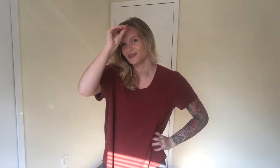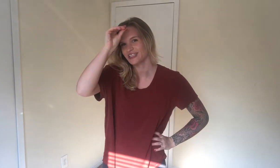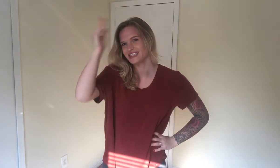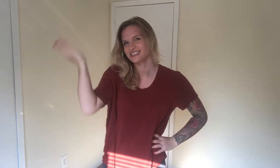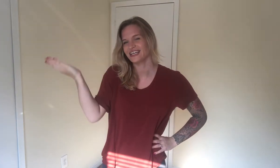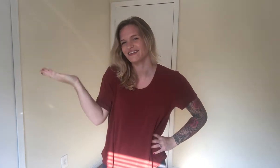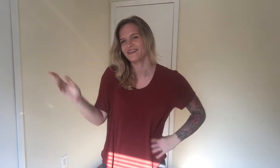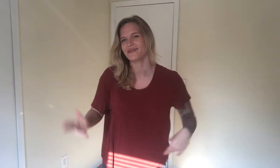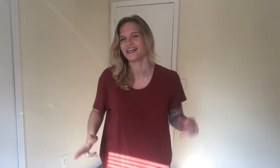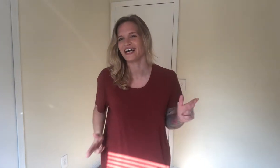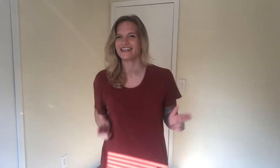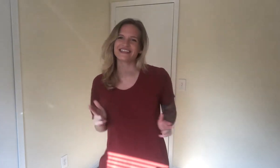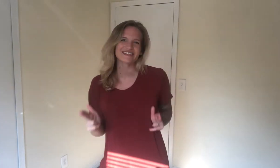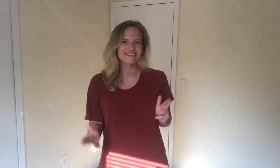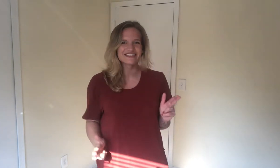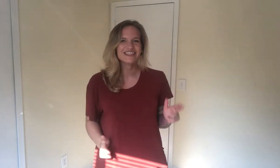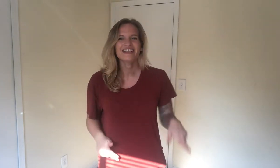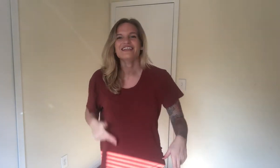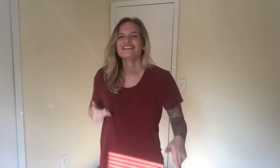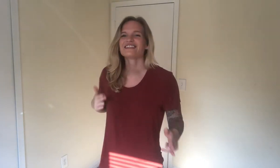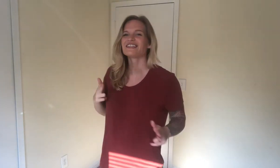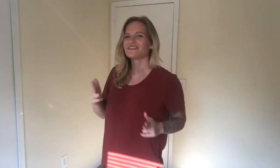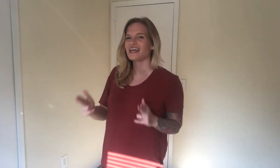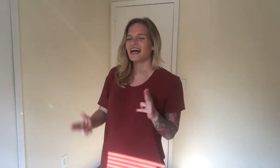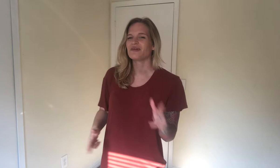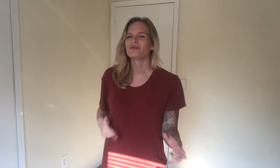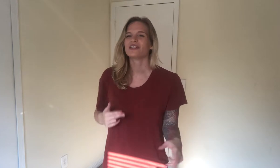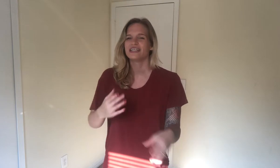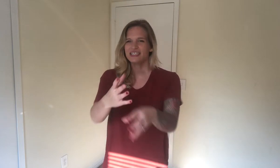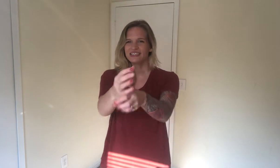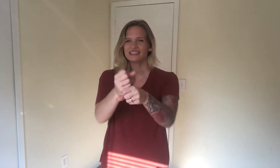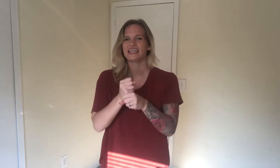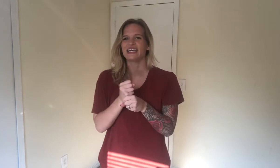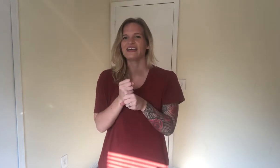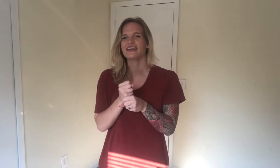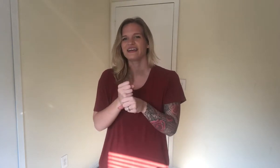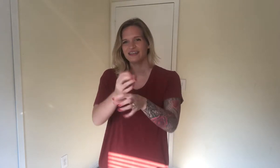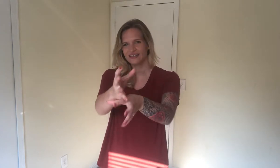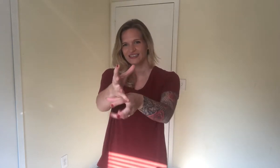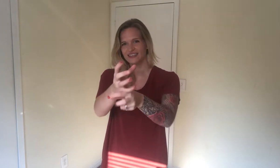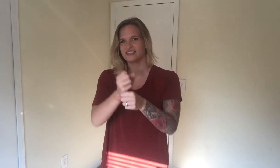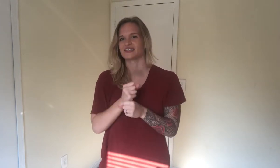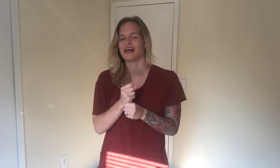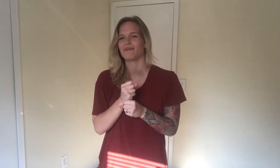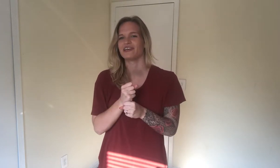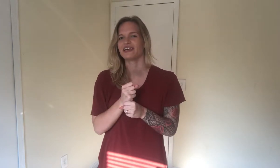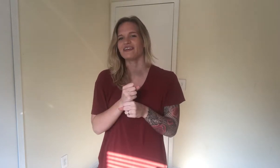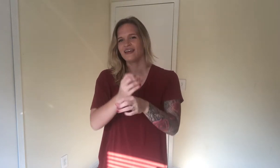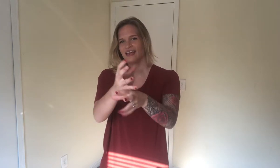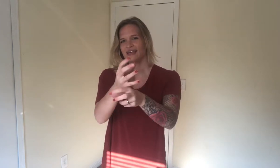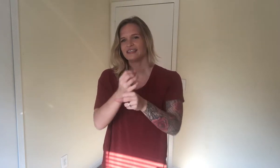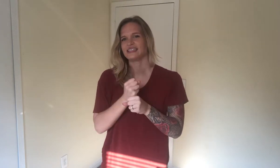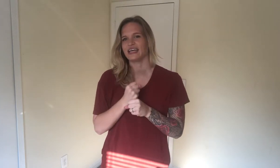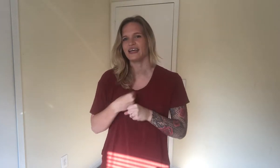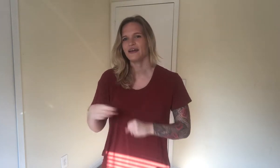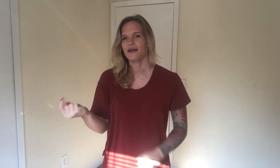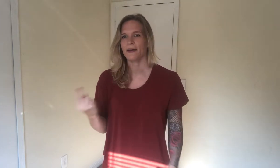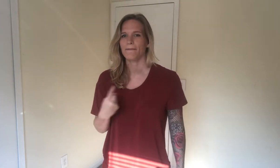boy together, but I like this one. So cowboy, take, you're just grabbing it, take